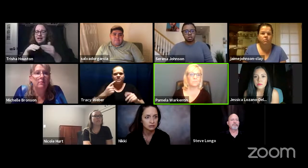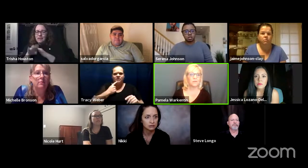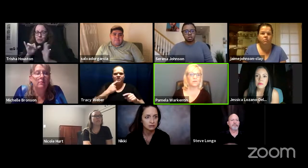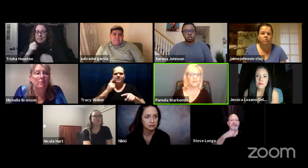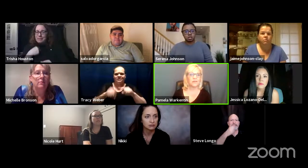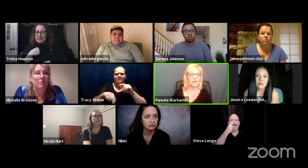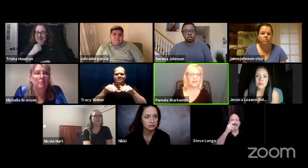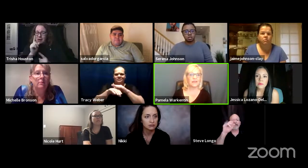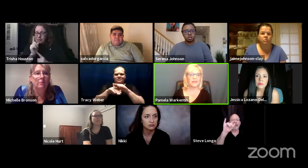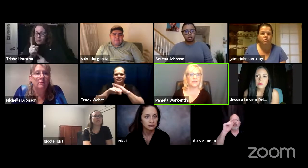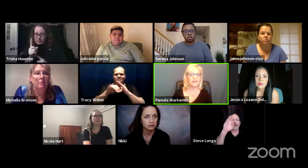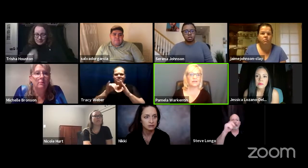People are indicating,